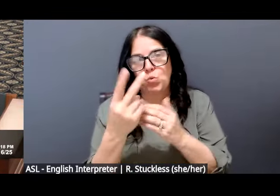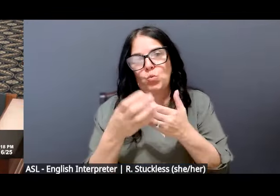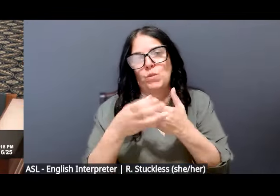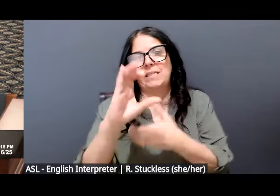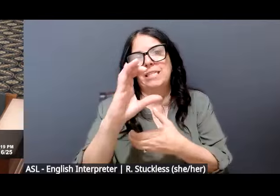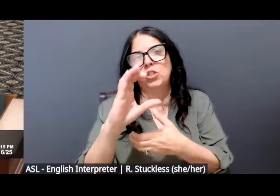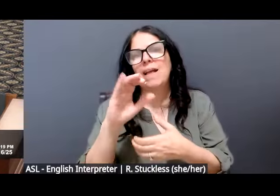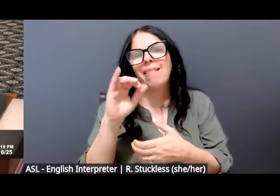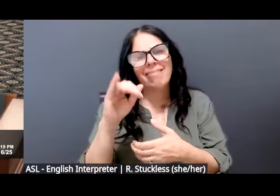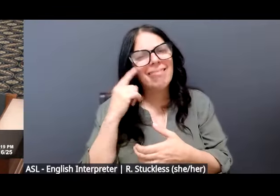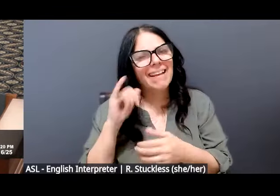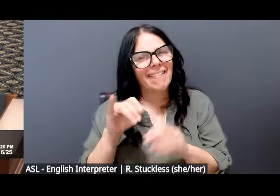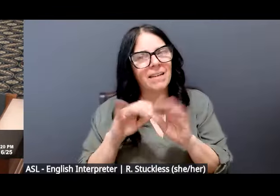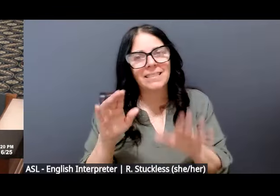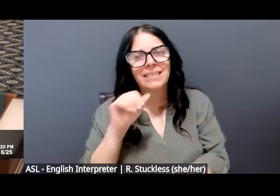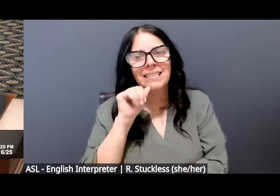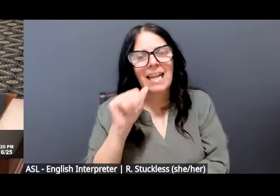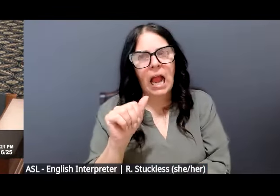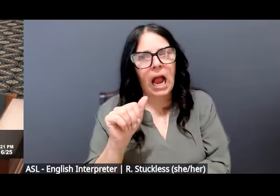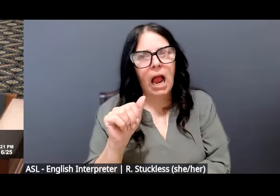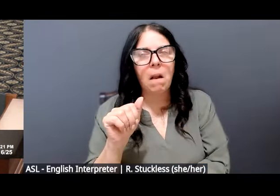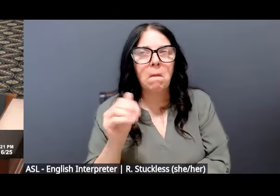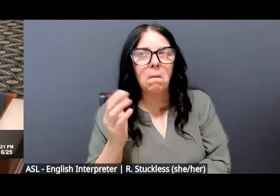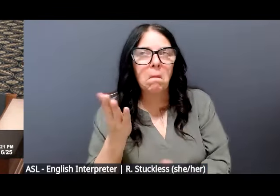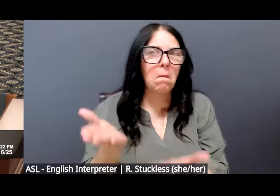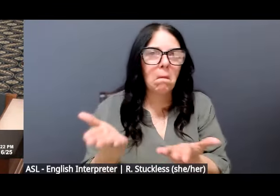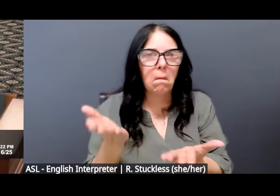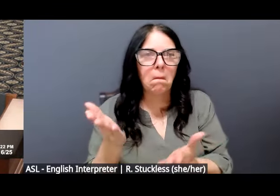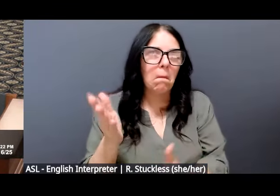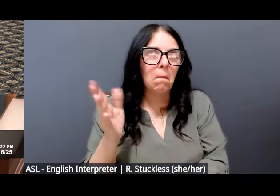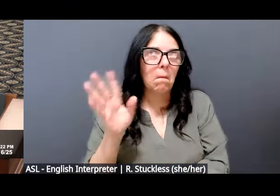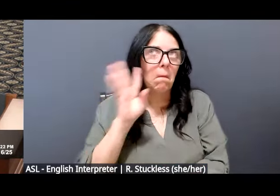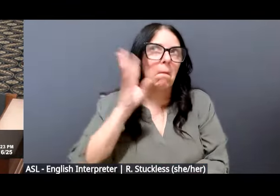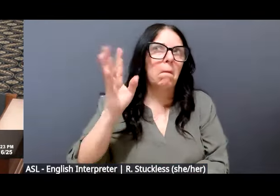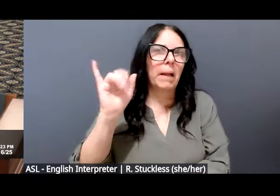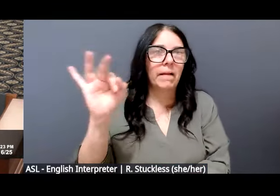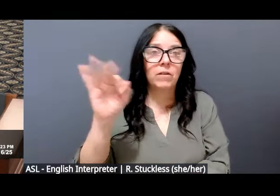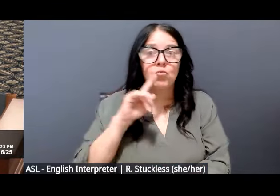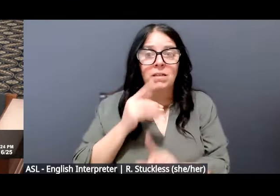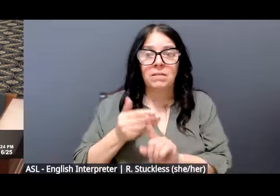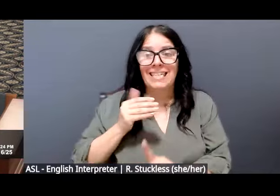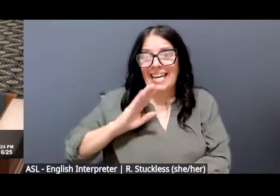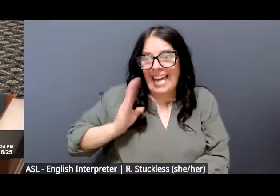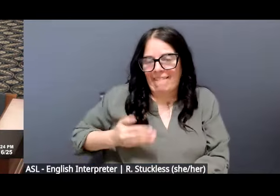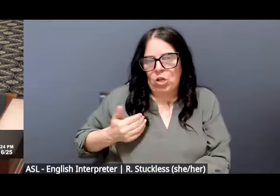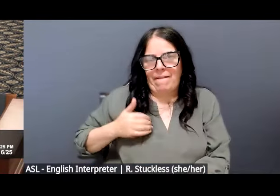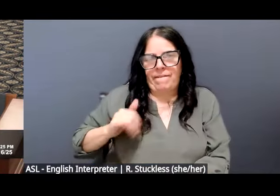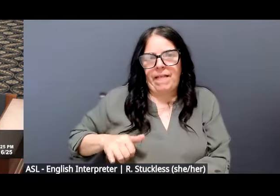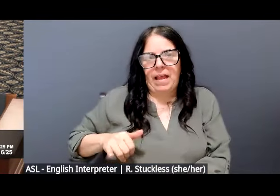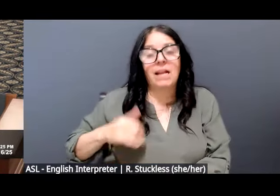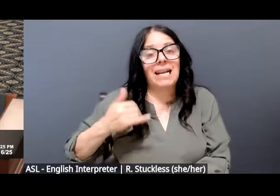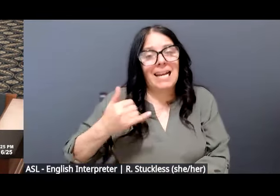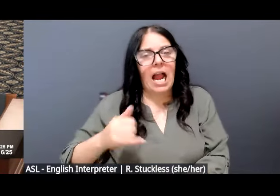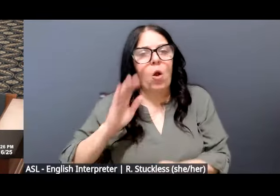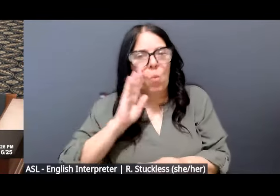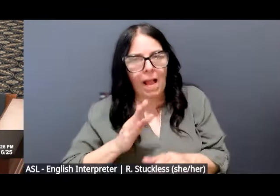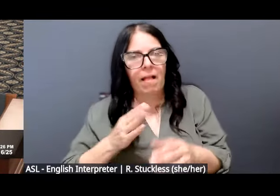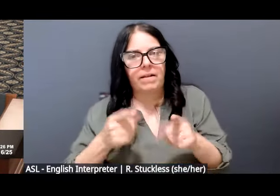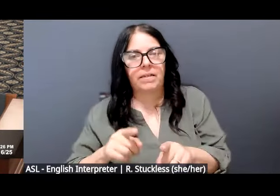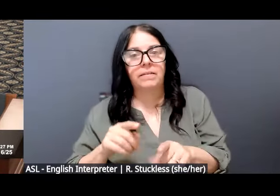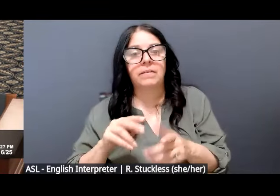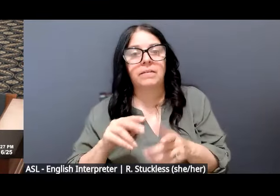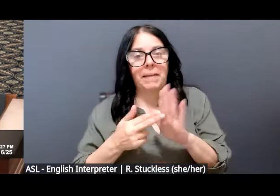an intangible if. It's something which did not exist before, will now exist, which is the possibility that some people